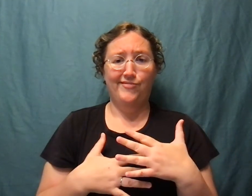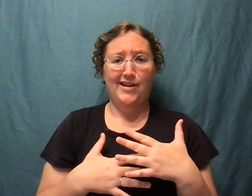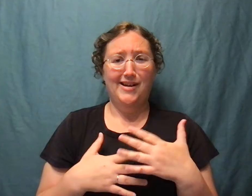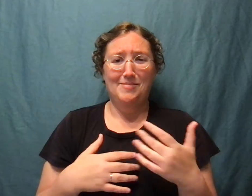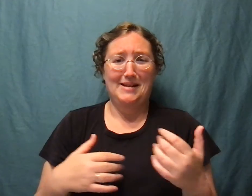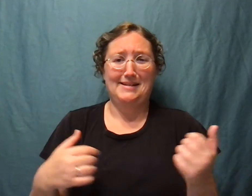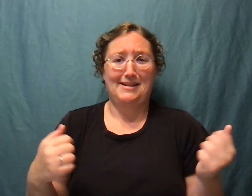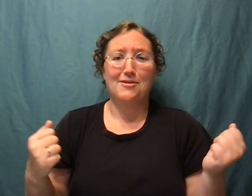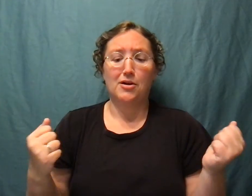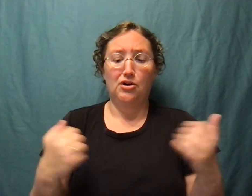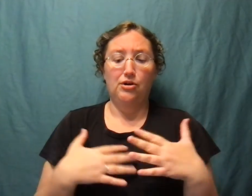I'm not scared at all.